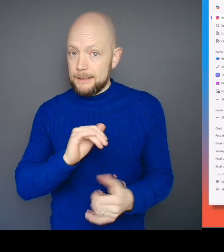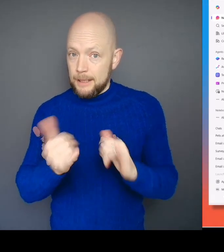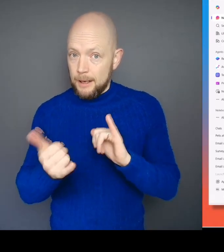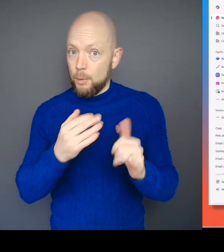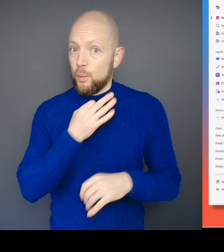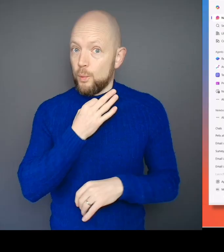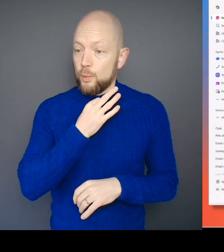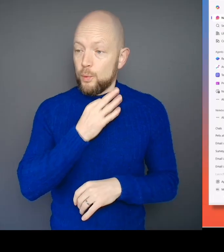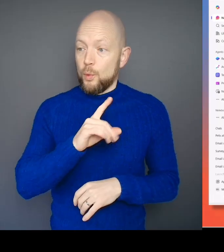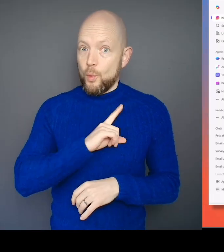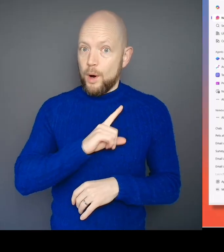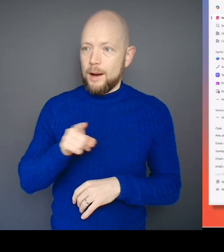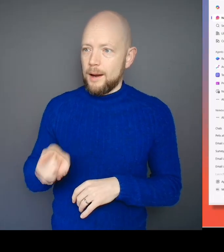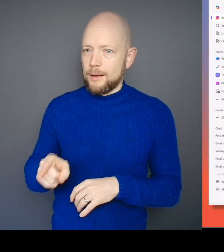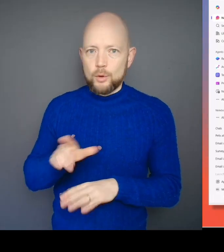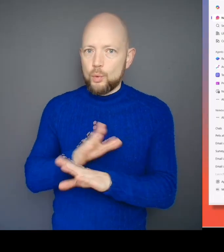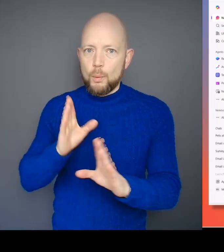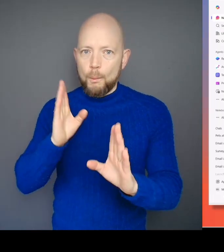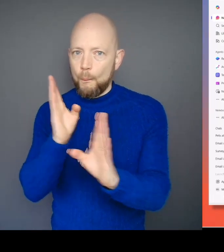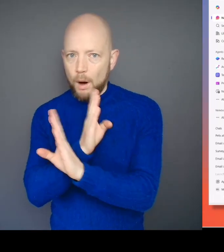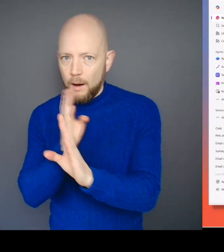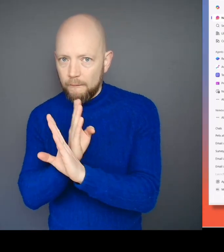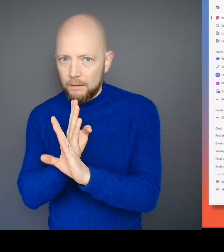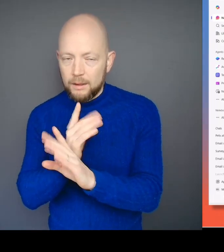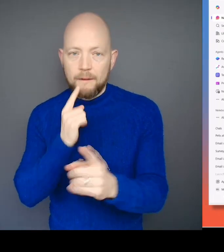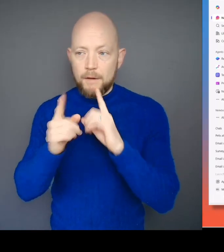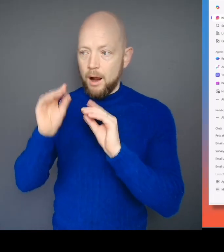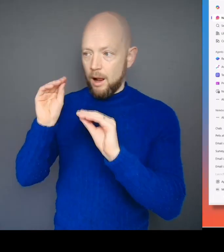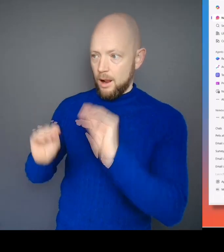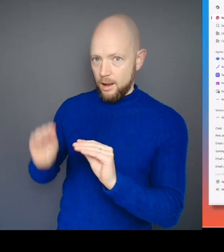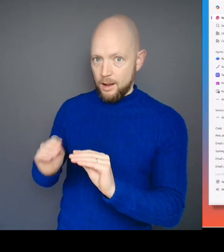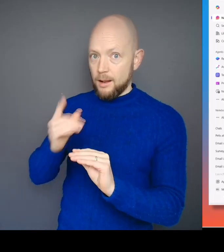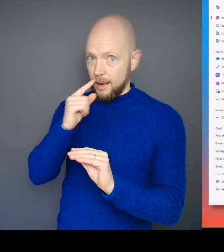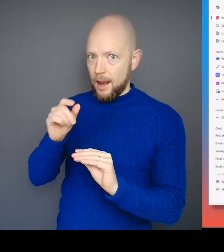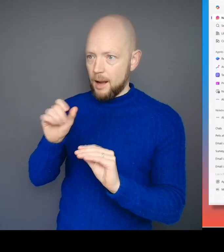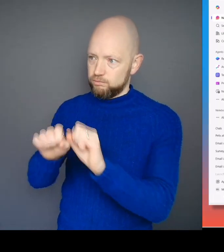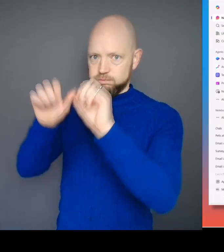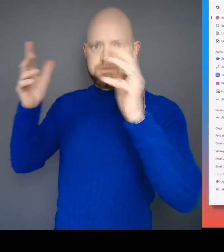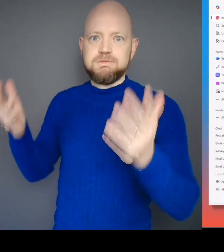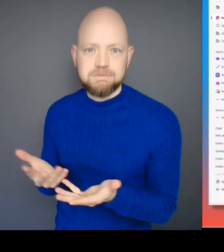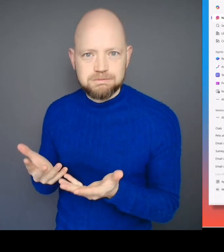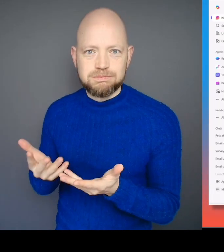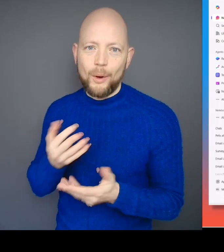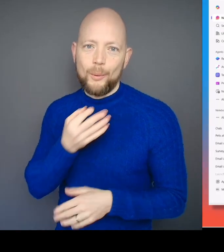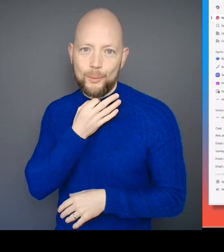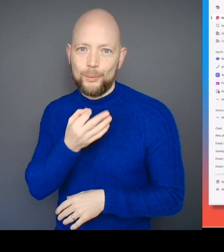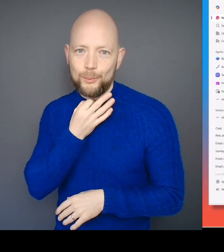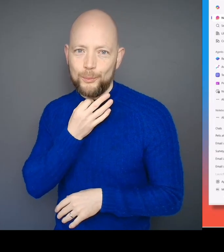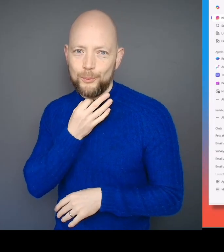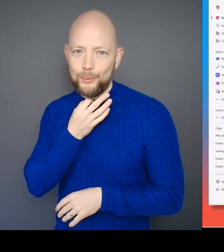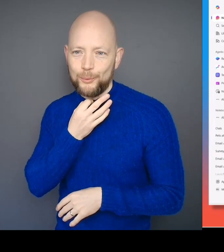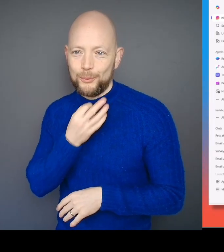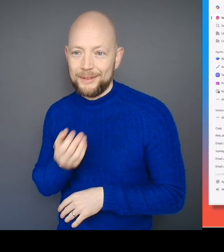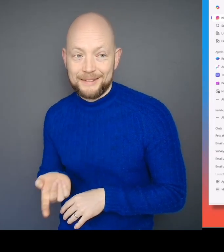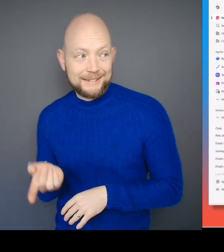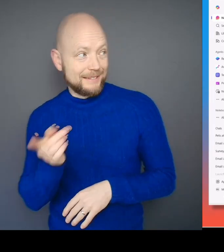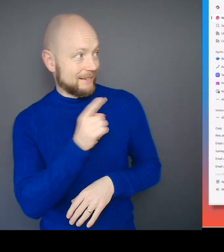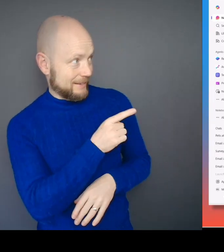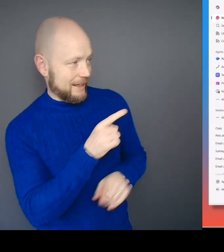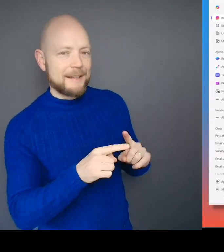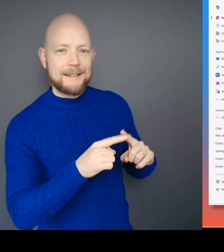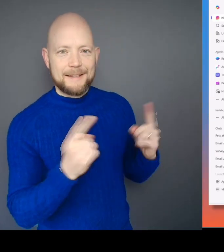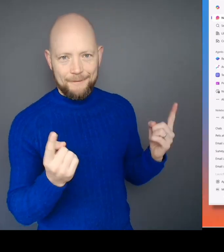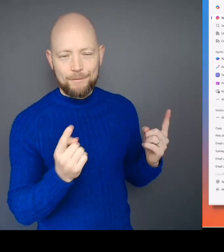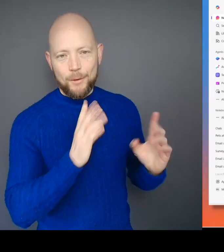commercially sensitive things in there, that can be used to train language models or leak out. You should not be doing that. What we've got here is something,